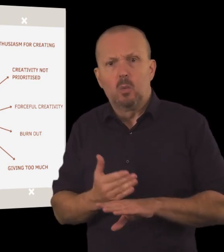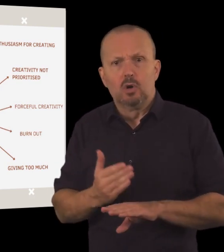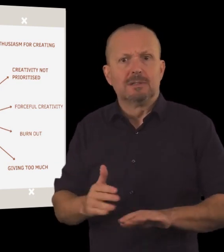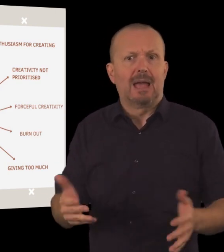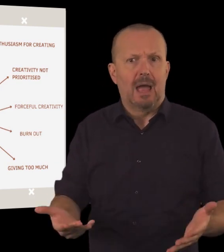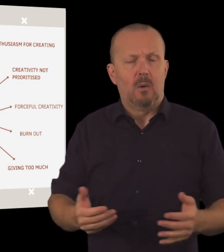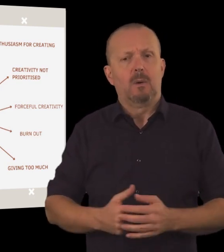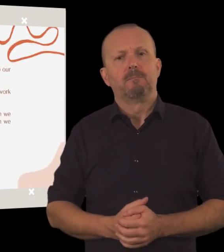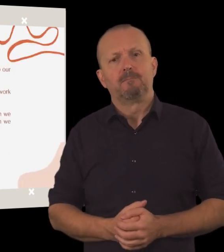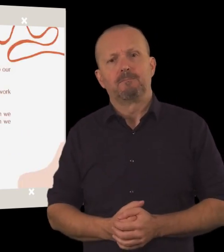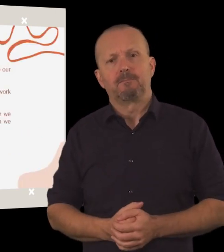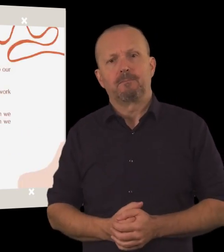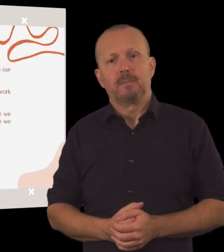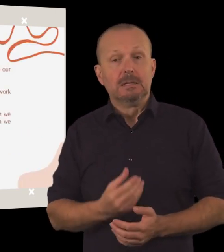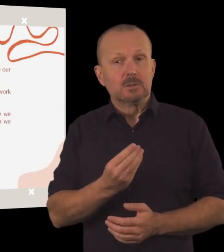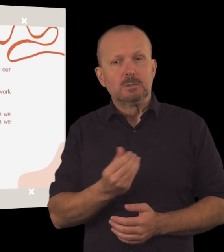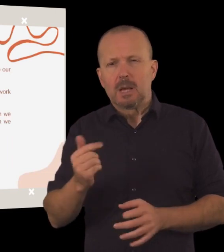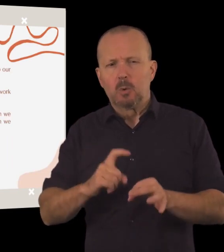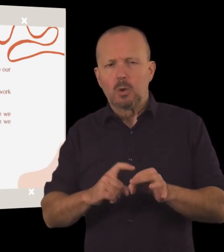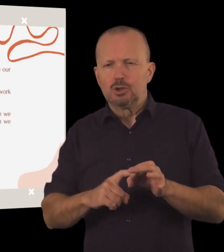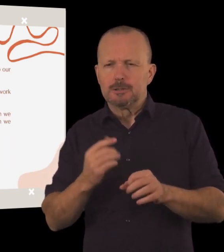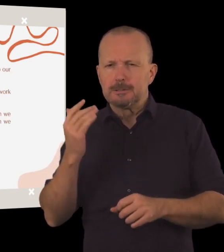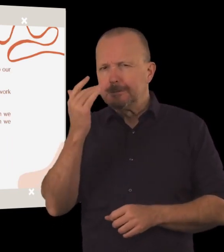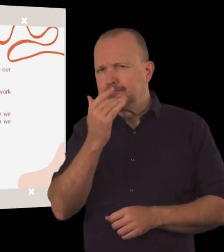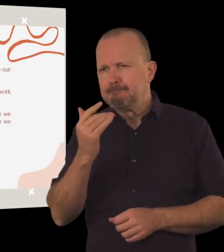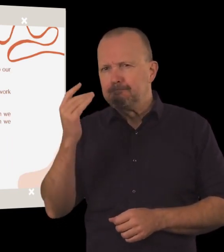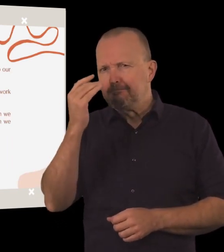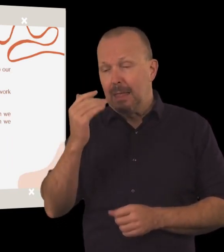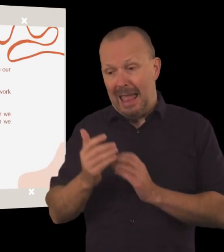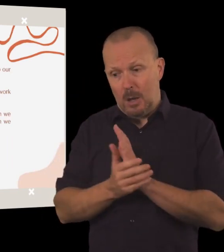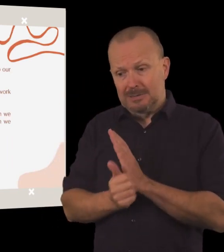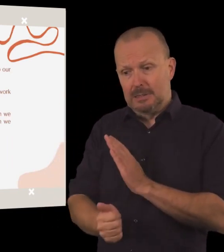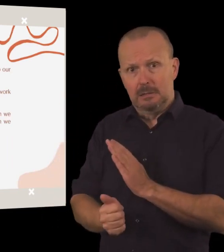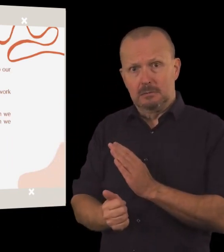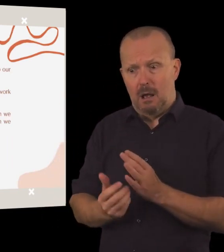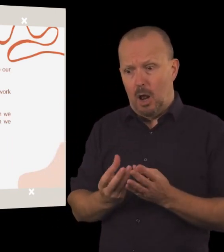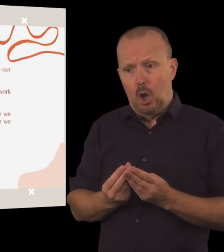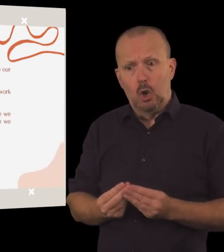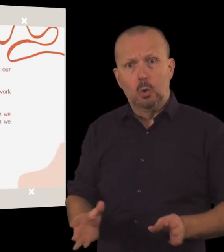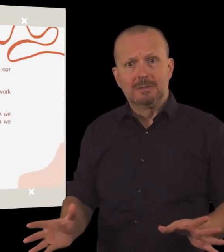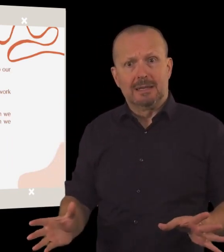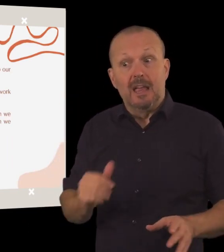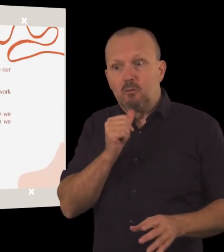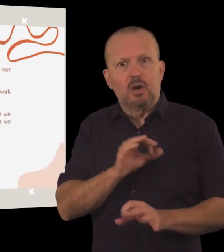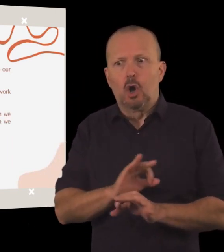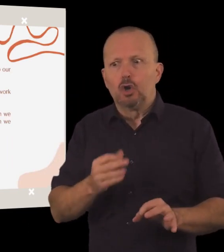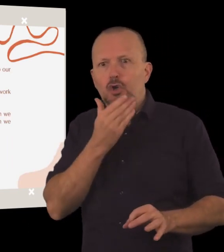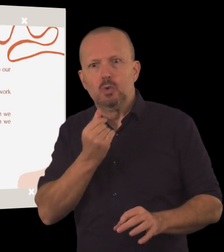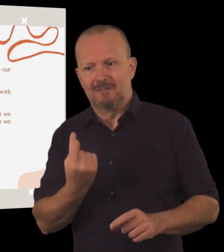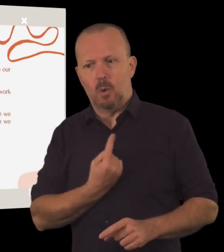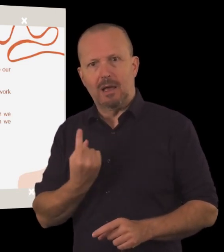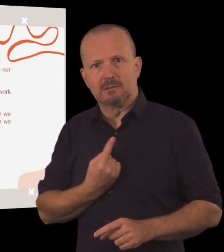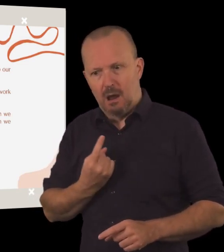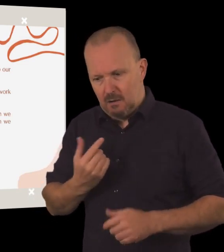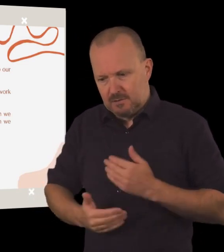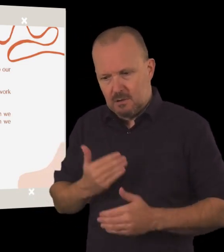art workers. So some questions that I ponder is, are we losing our skills if we're not using